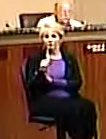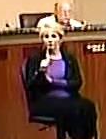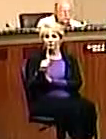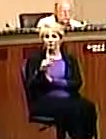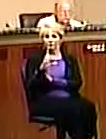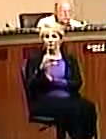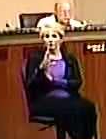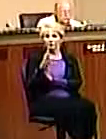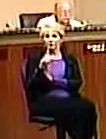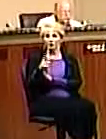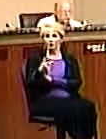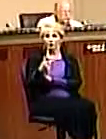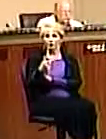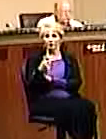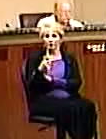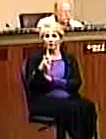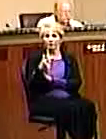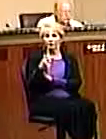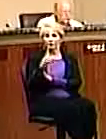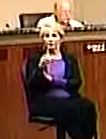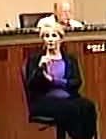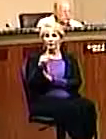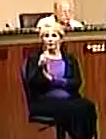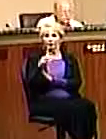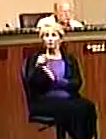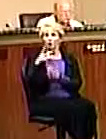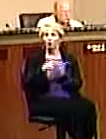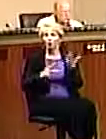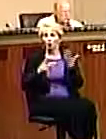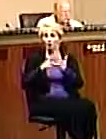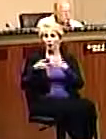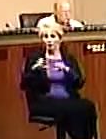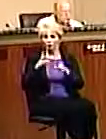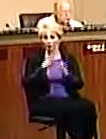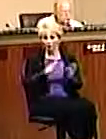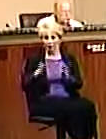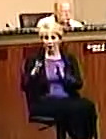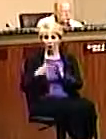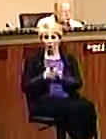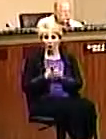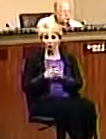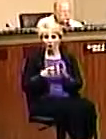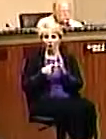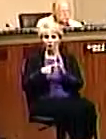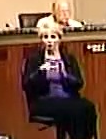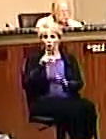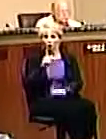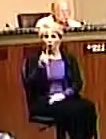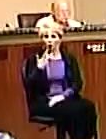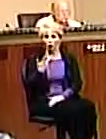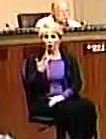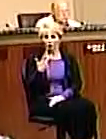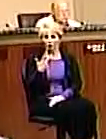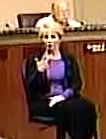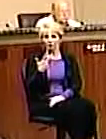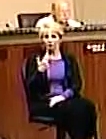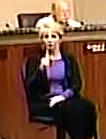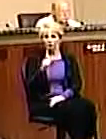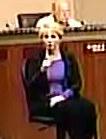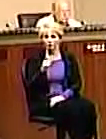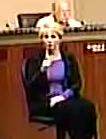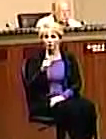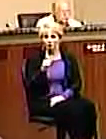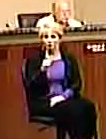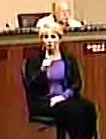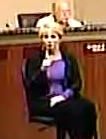CDBG Entitlement Program Action Plan FY 2013